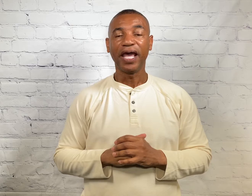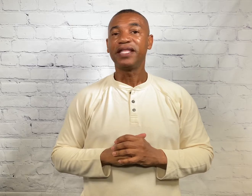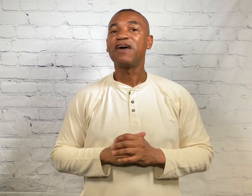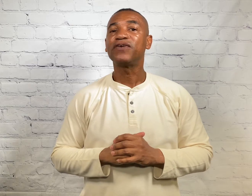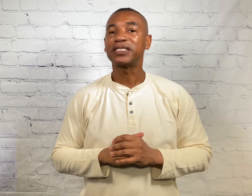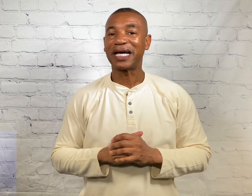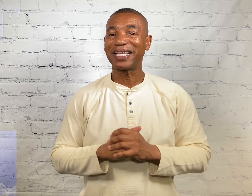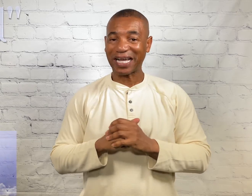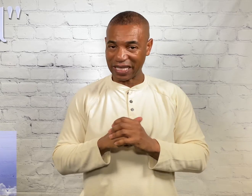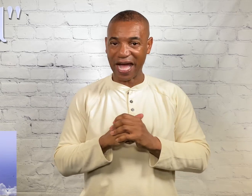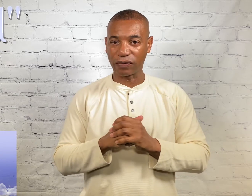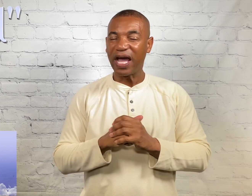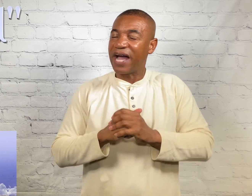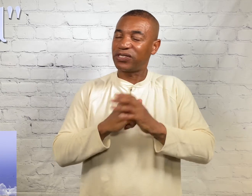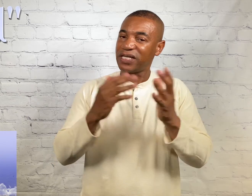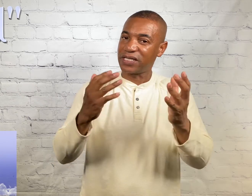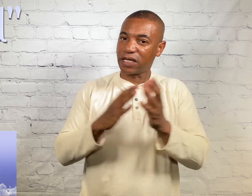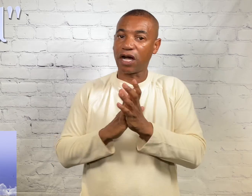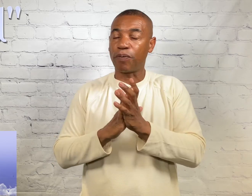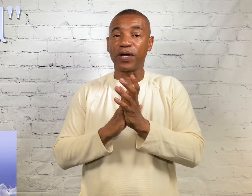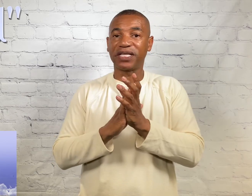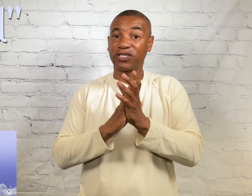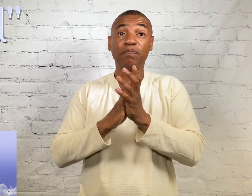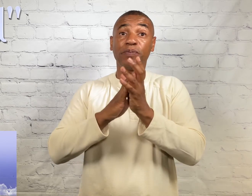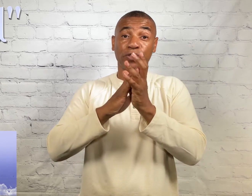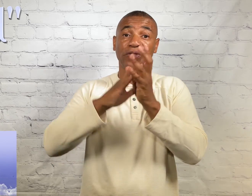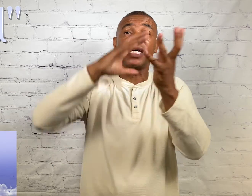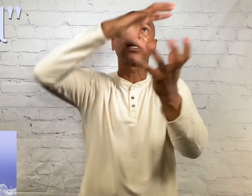Now for the sign cloud. I've seen that done a couple ways. I've seen people do this.